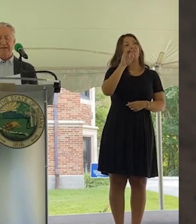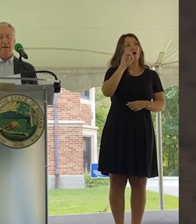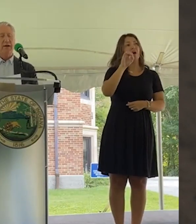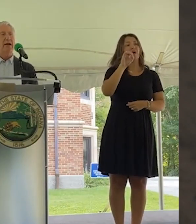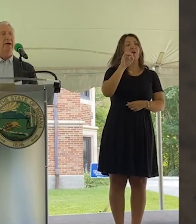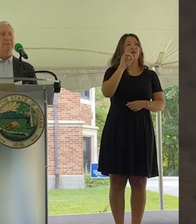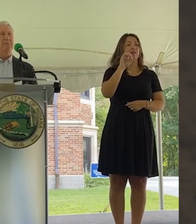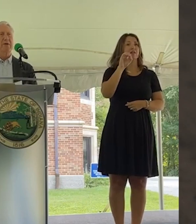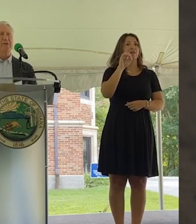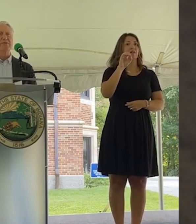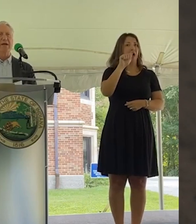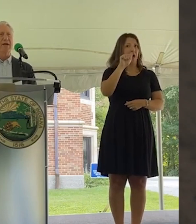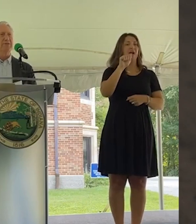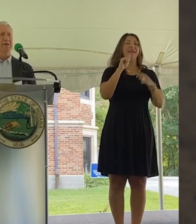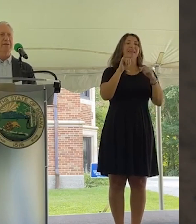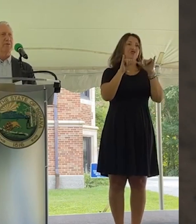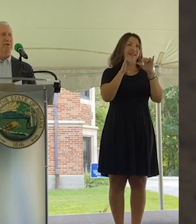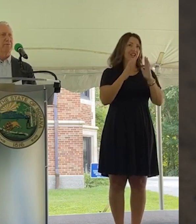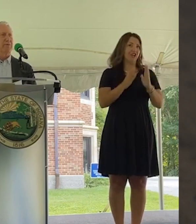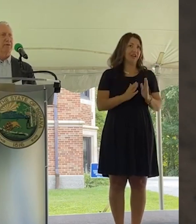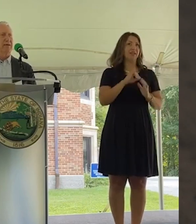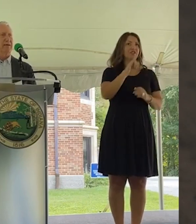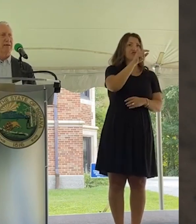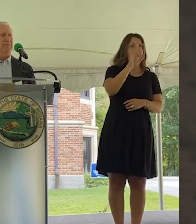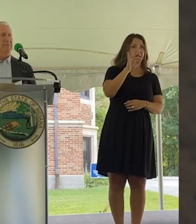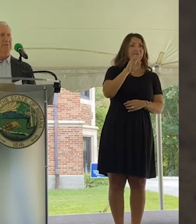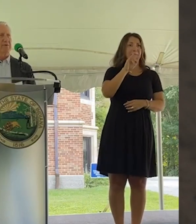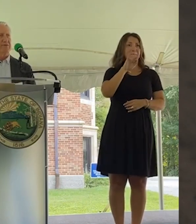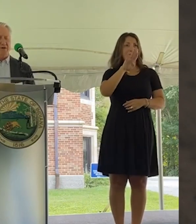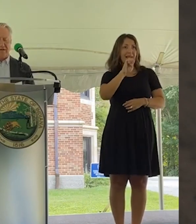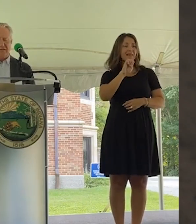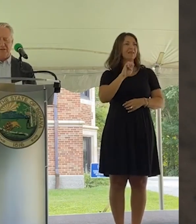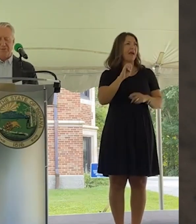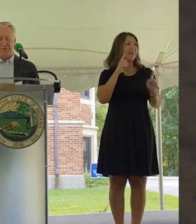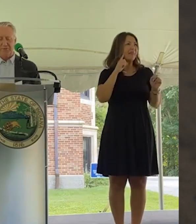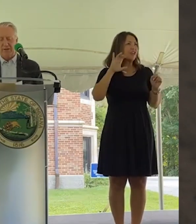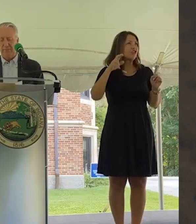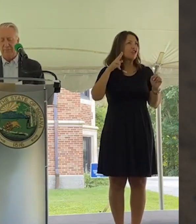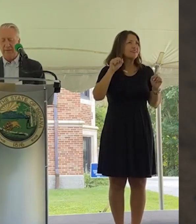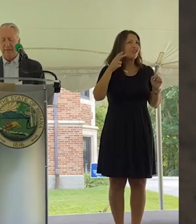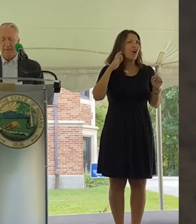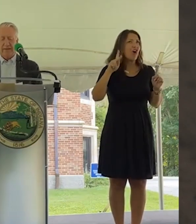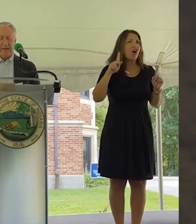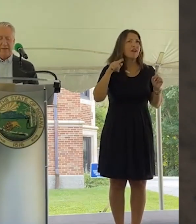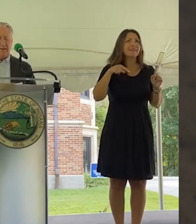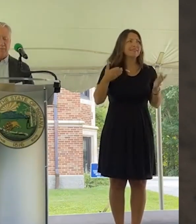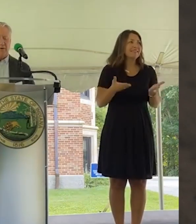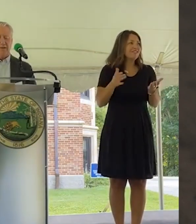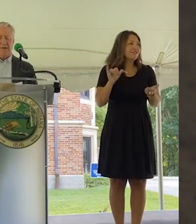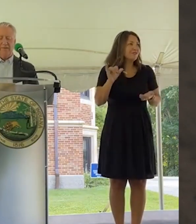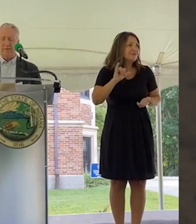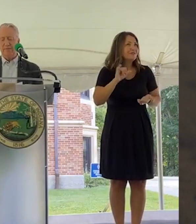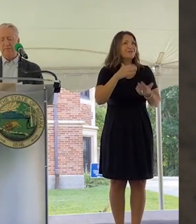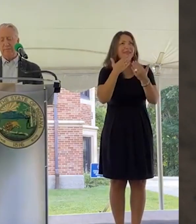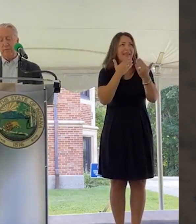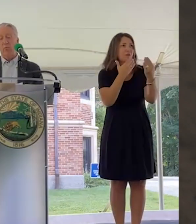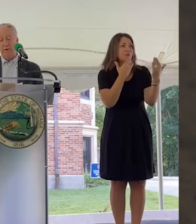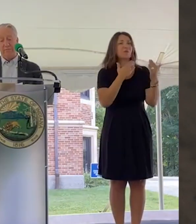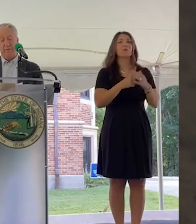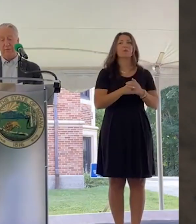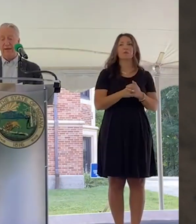Scott Etheridge and Jeff Crawford, and I think Chris Hawk is here as well. And want to